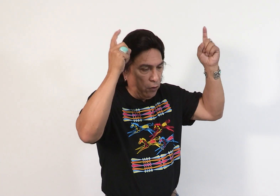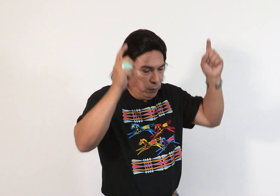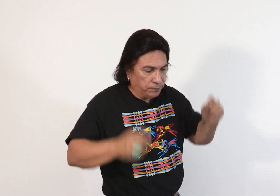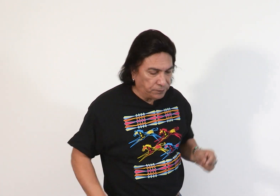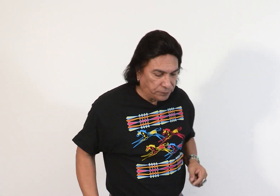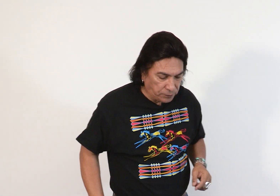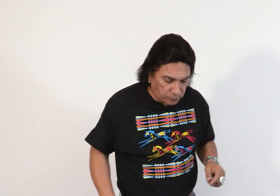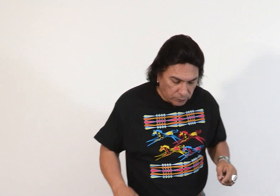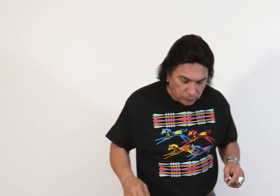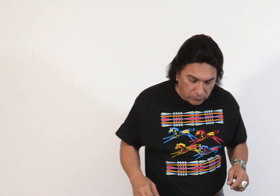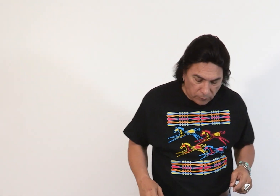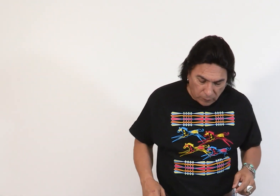buffalo.